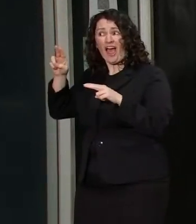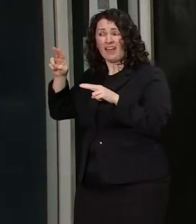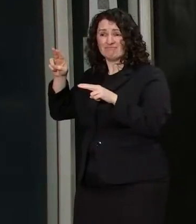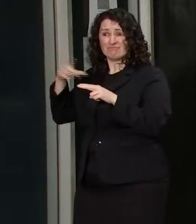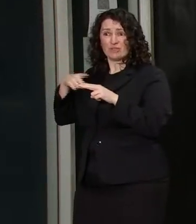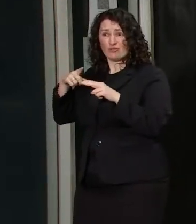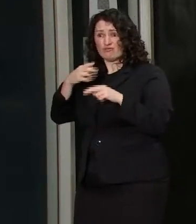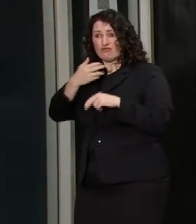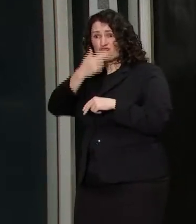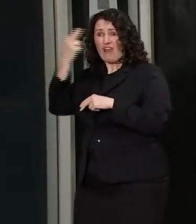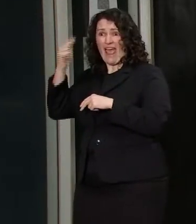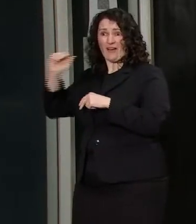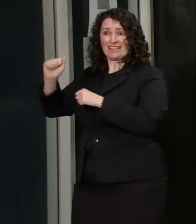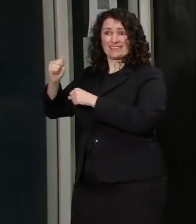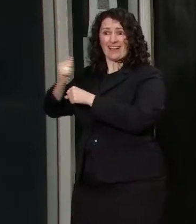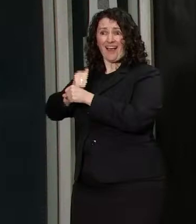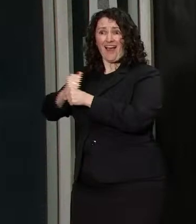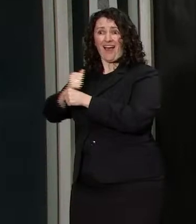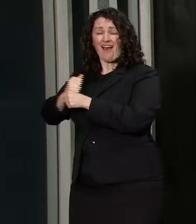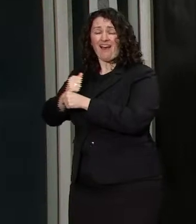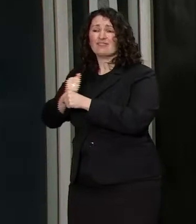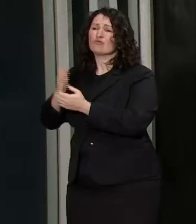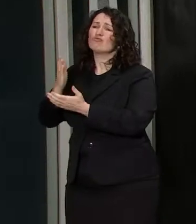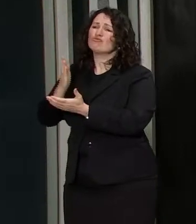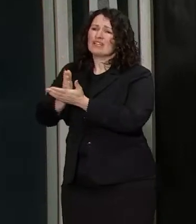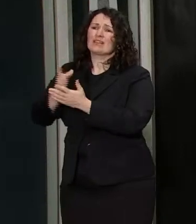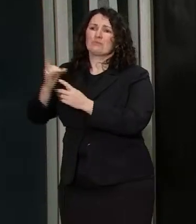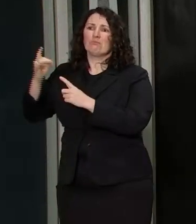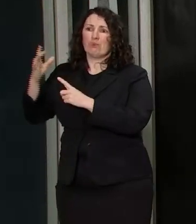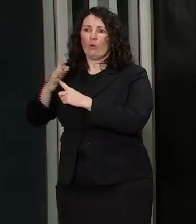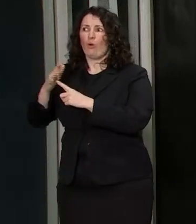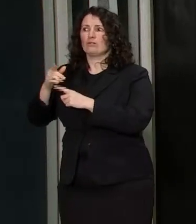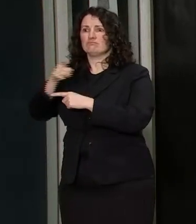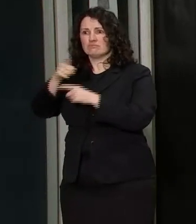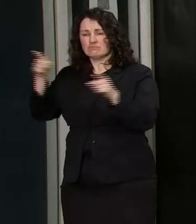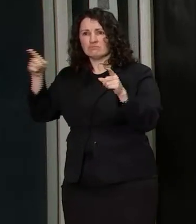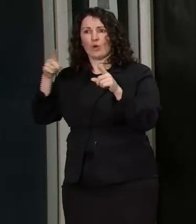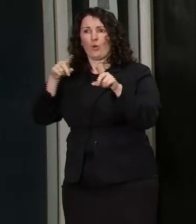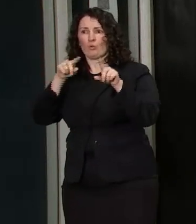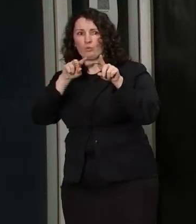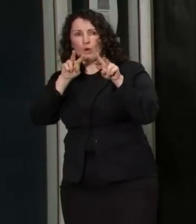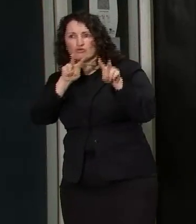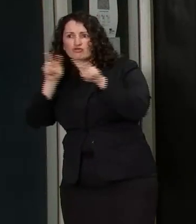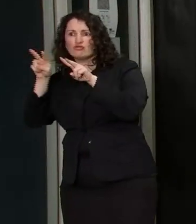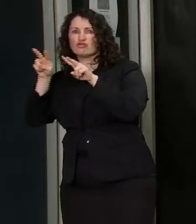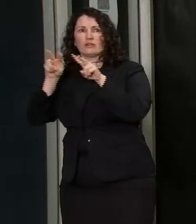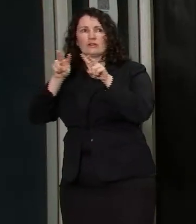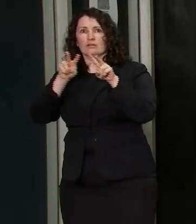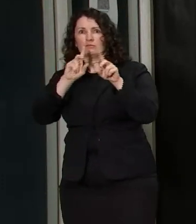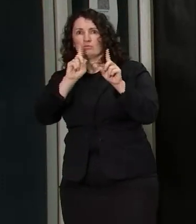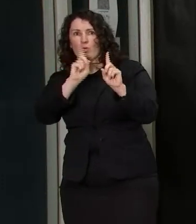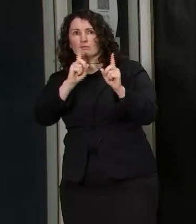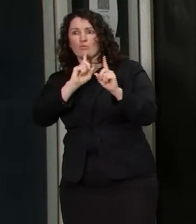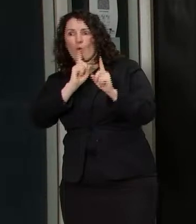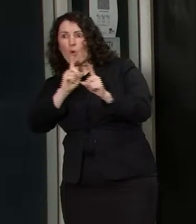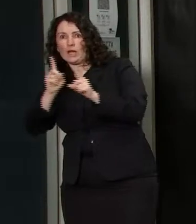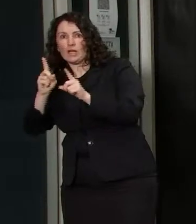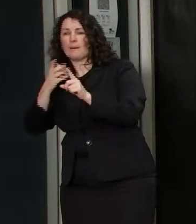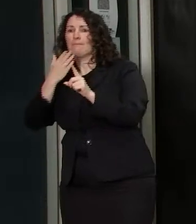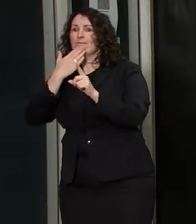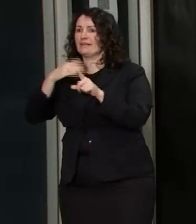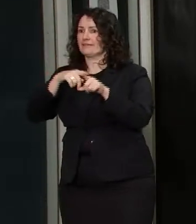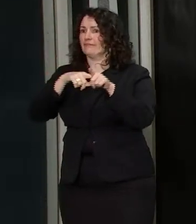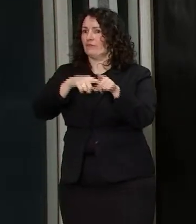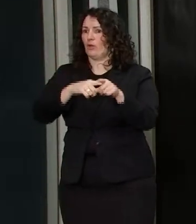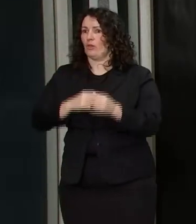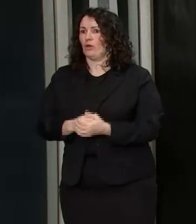more. So please take notice of the evacuation orders and work with the wonderful SES volunteers and all